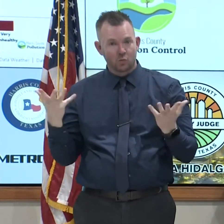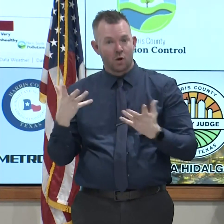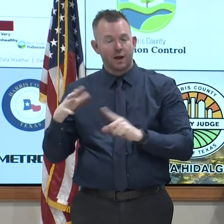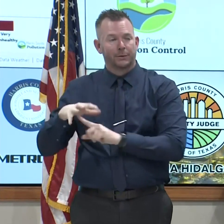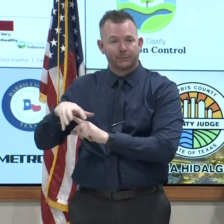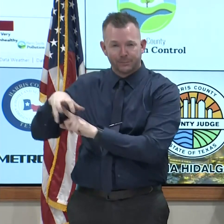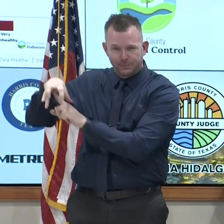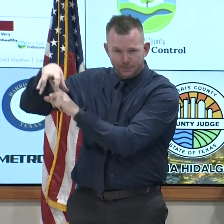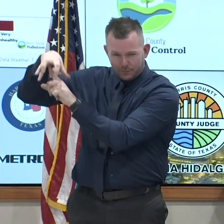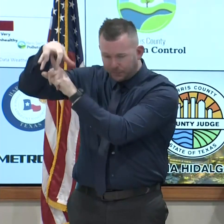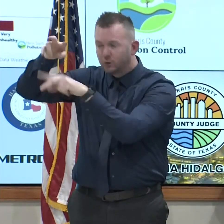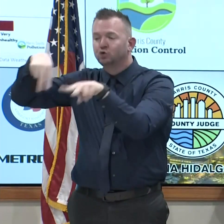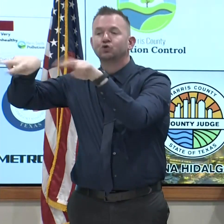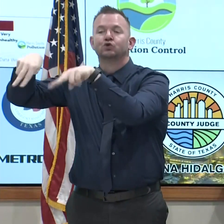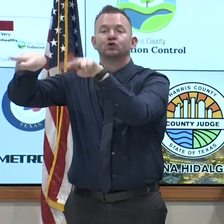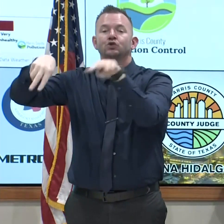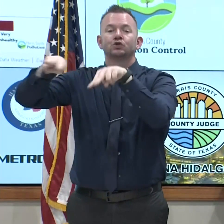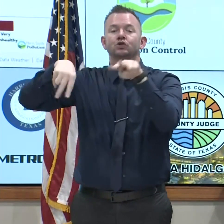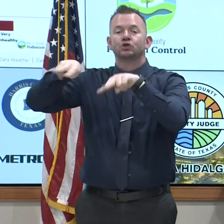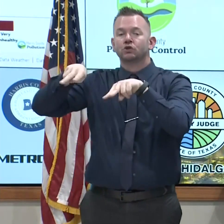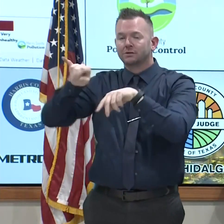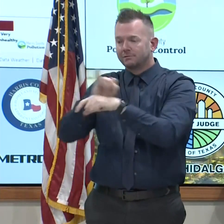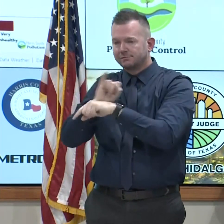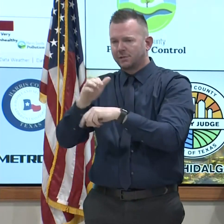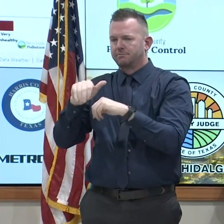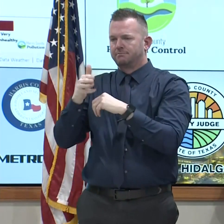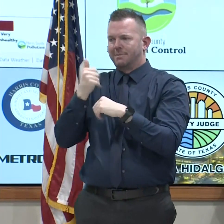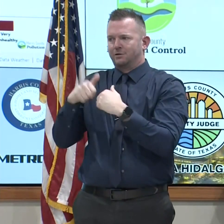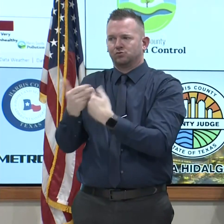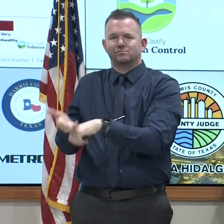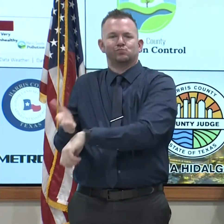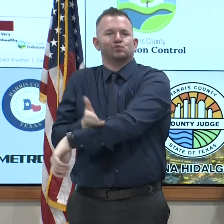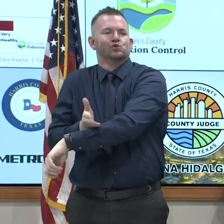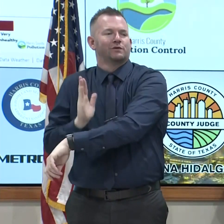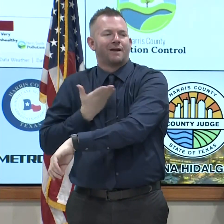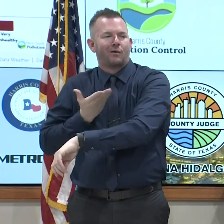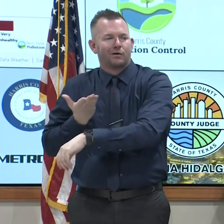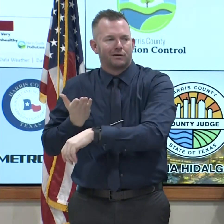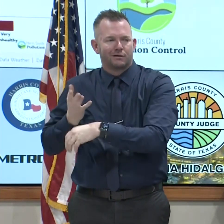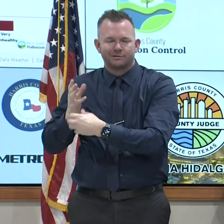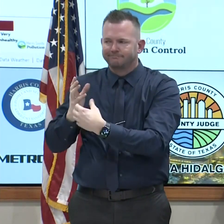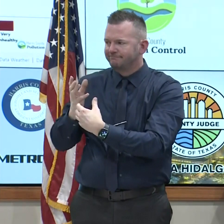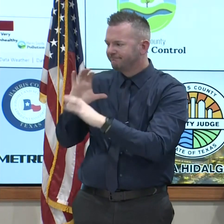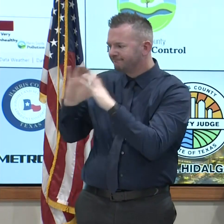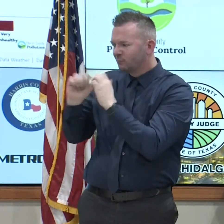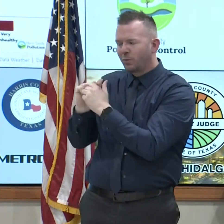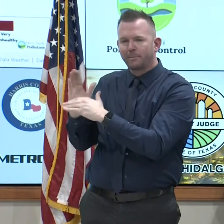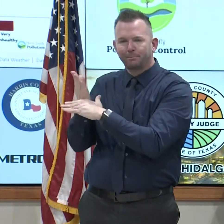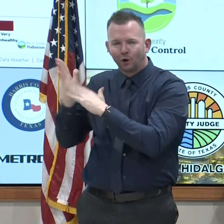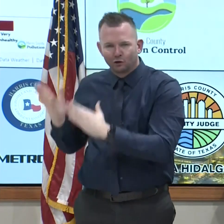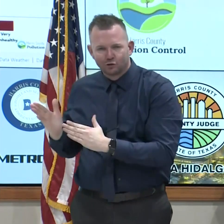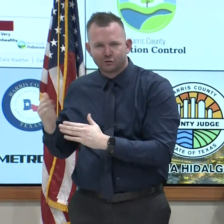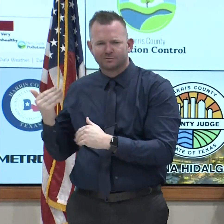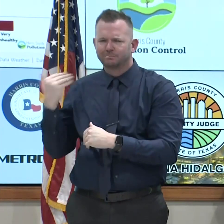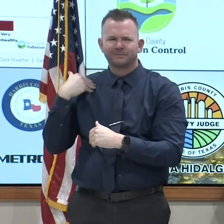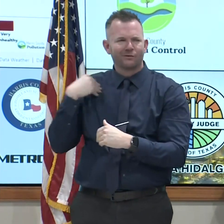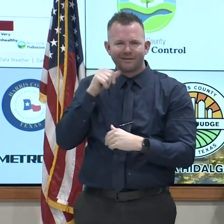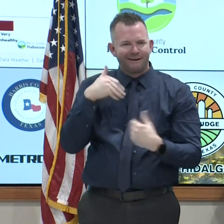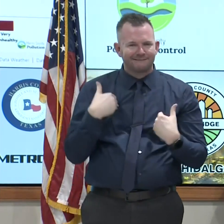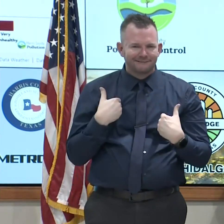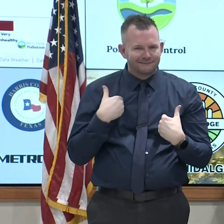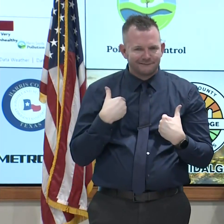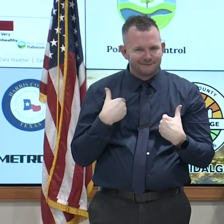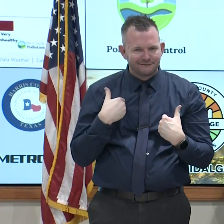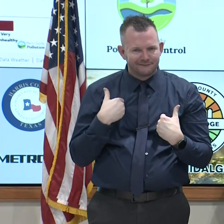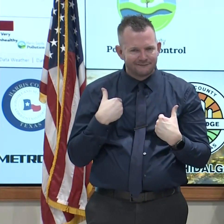without the commitment of Commissioner's Court. As you know, the gap analysis occurred, and they have stood behind us and made sure that we had the